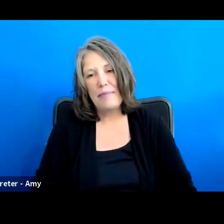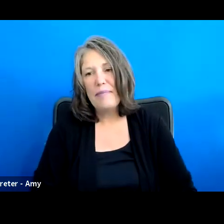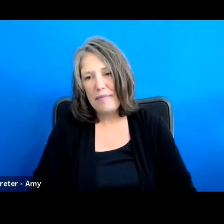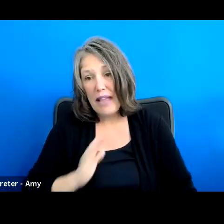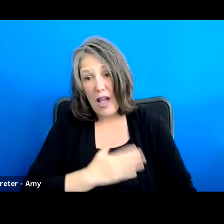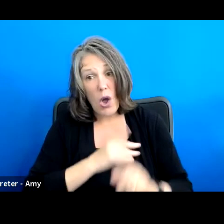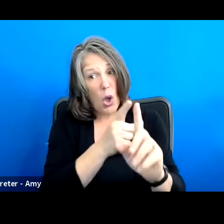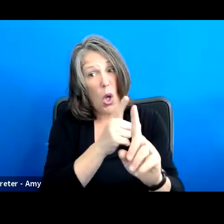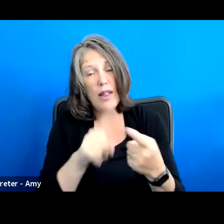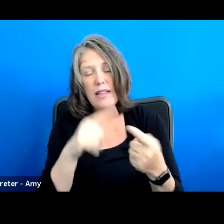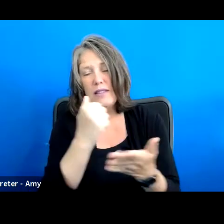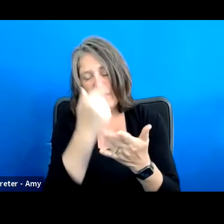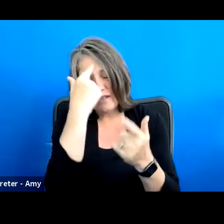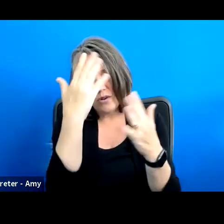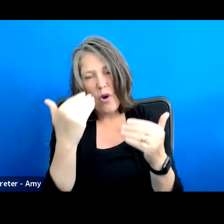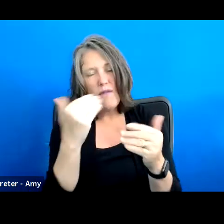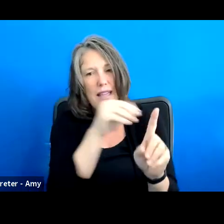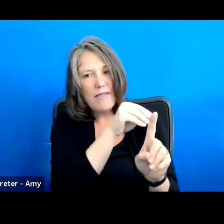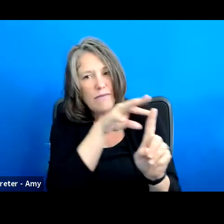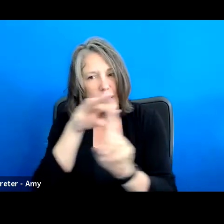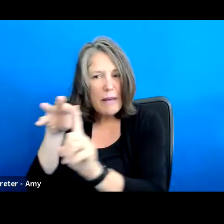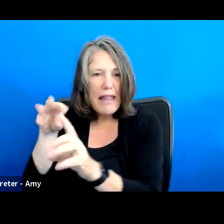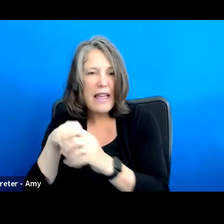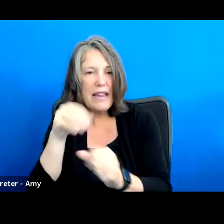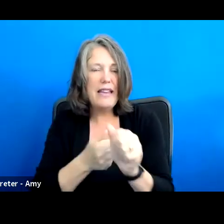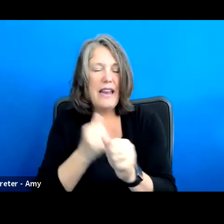our goal is to hopefully have a spotlight in every county. So